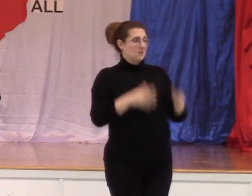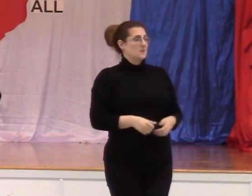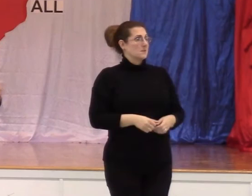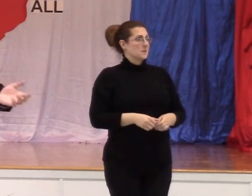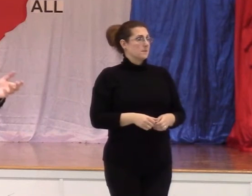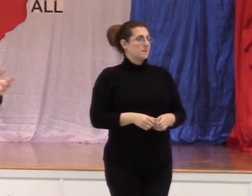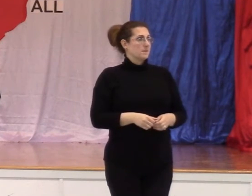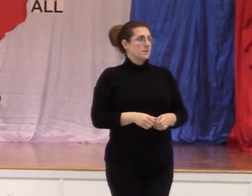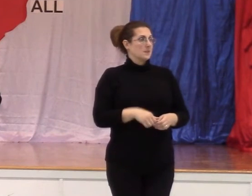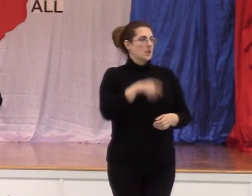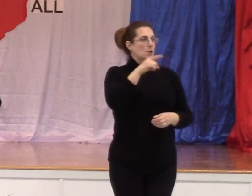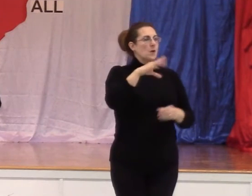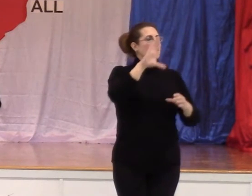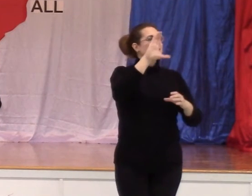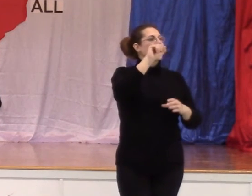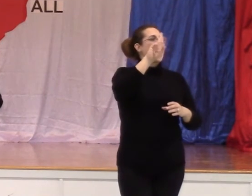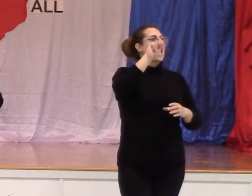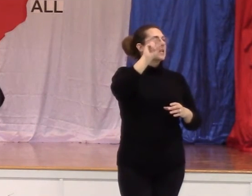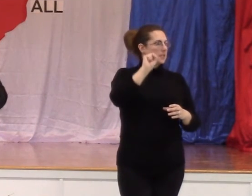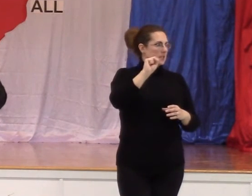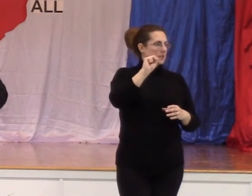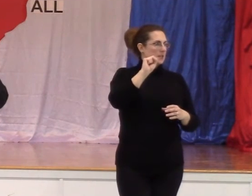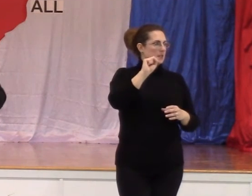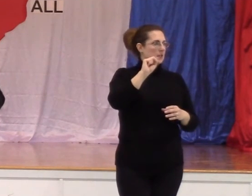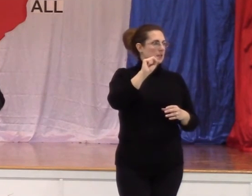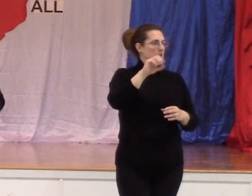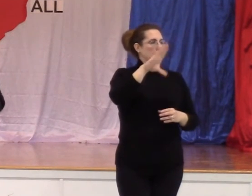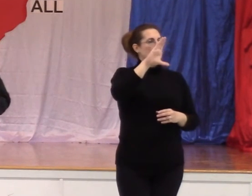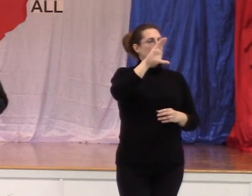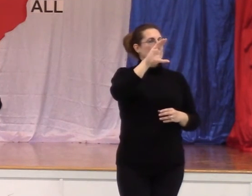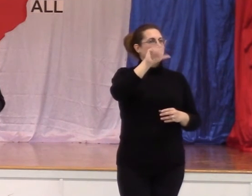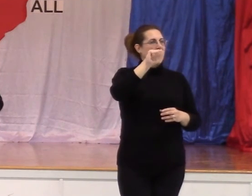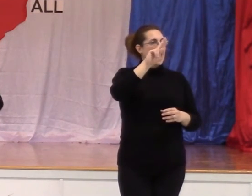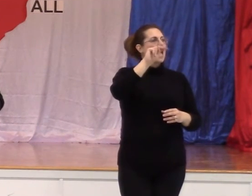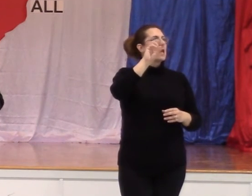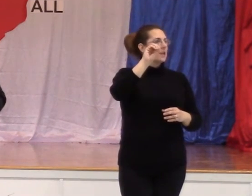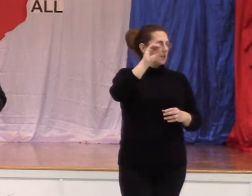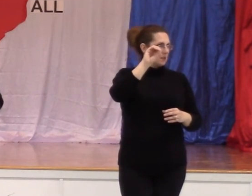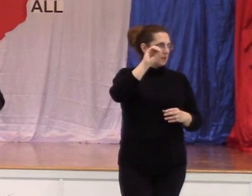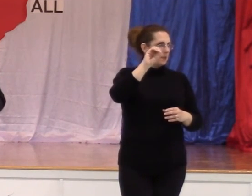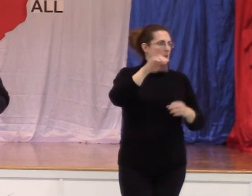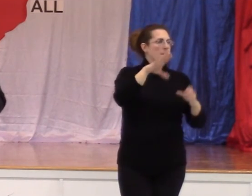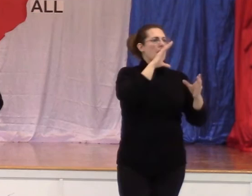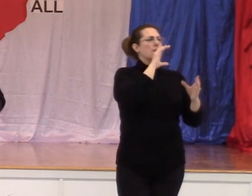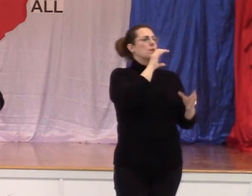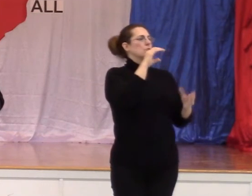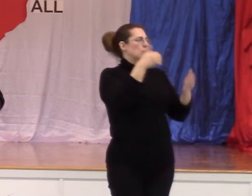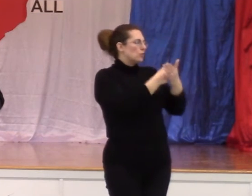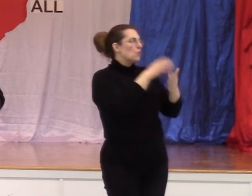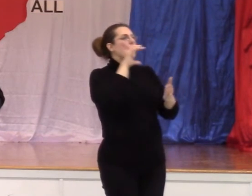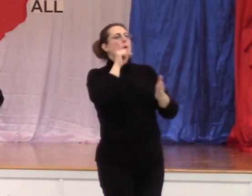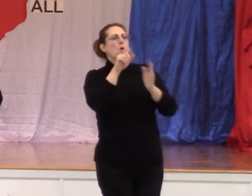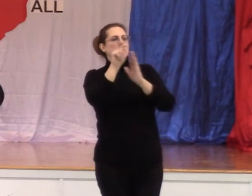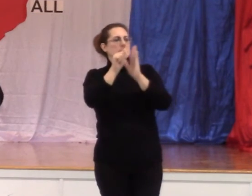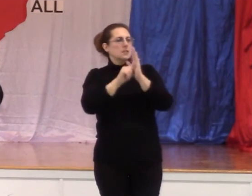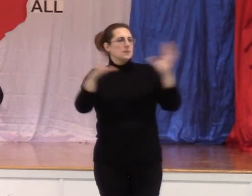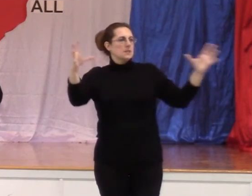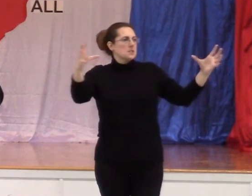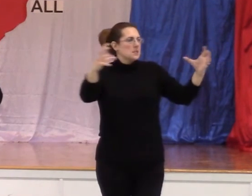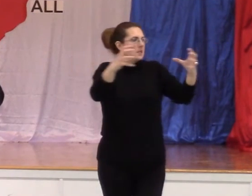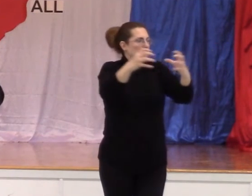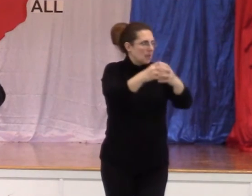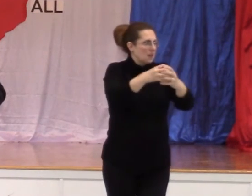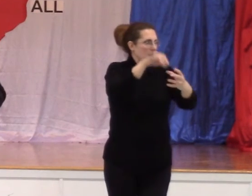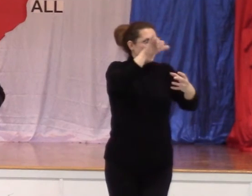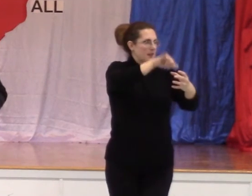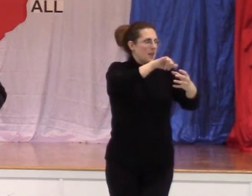You have the very canon. How the canon of the New Testament and Old Testament come together is conservative. They kept that which